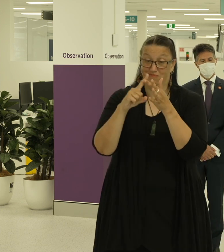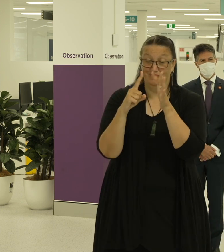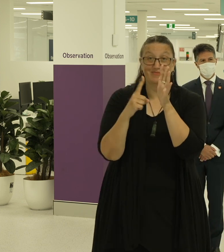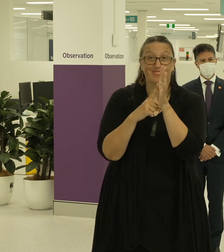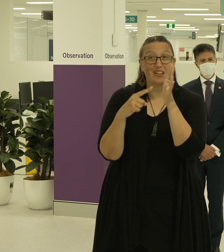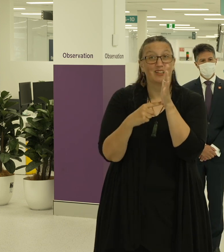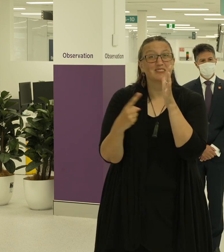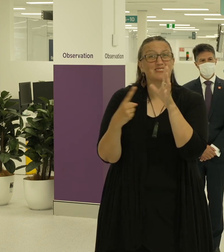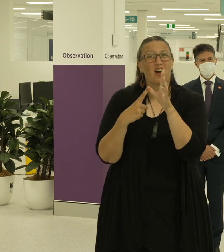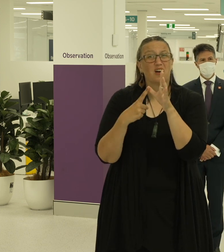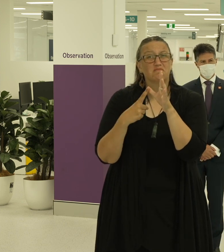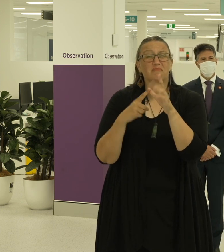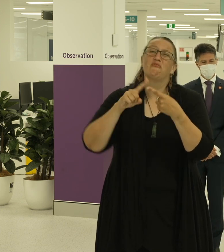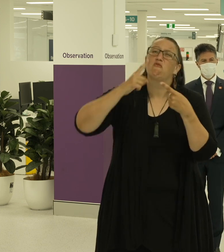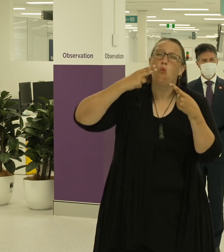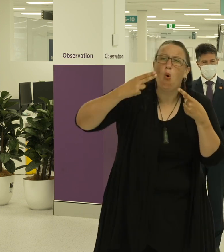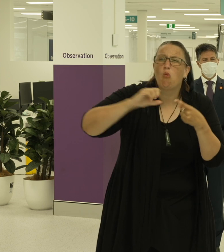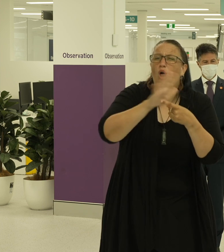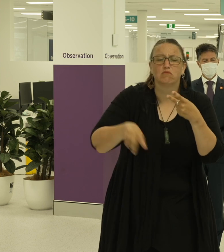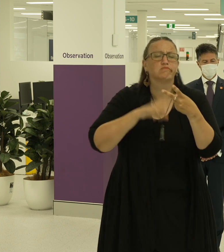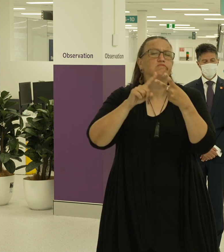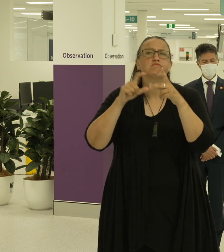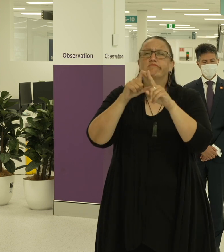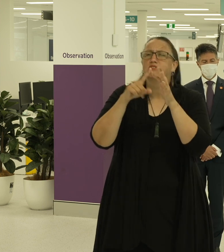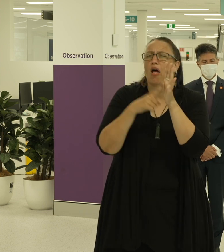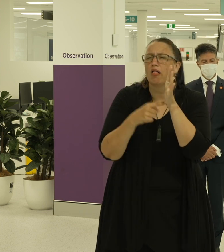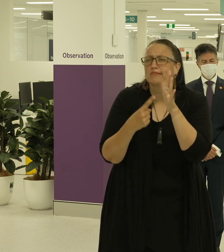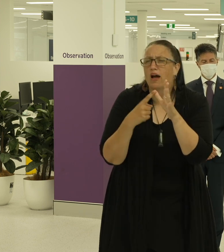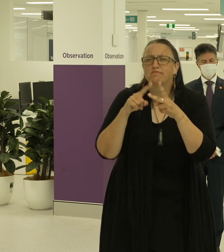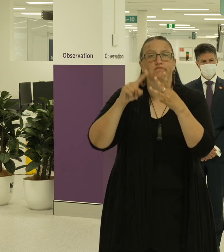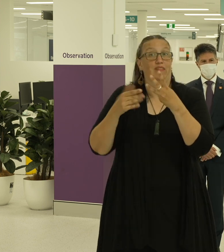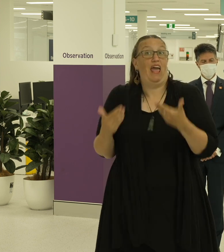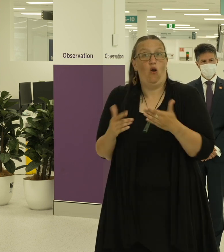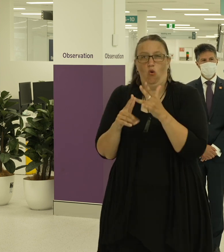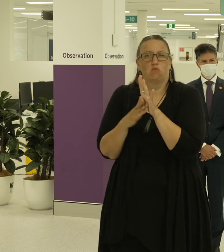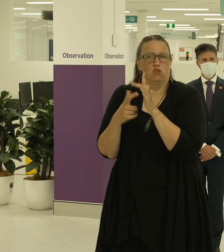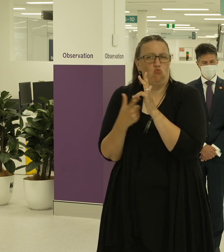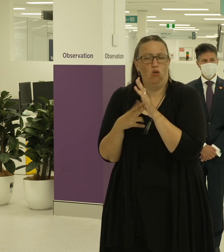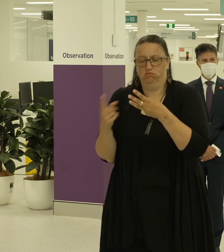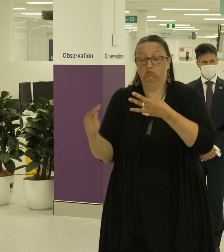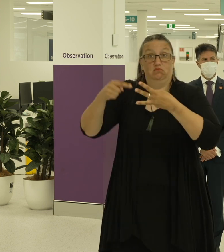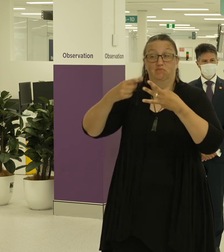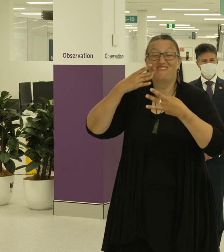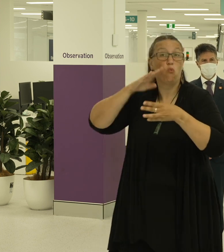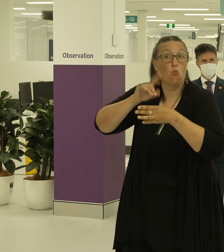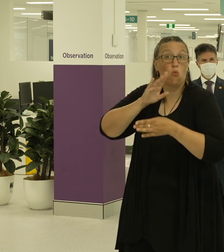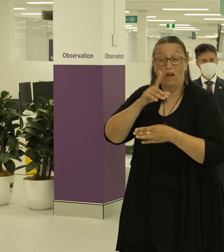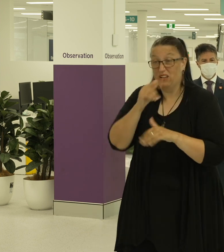outbreak was because businesses were closed. And so the takeaway